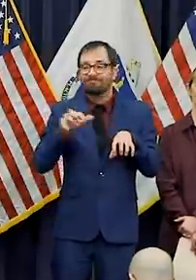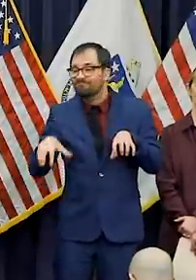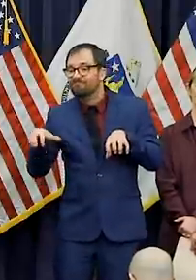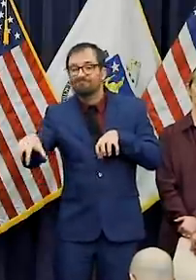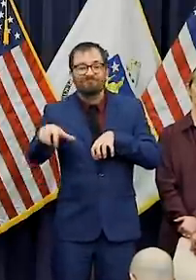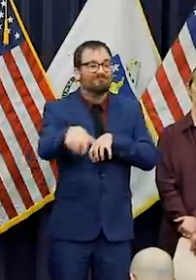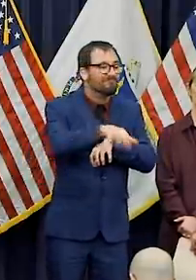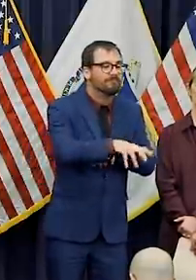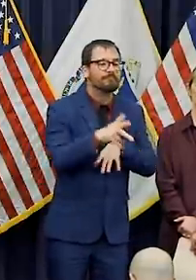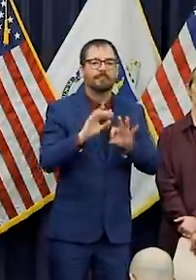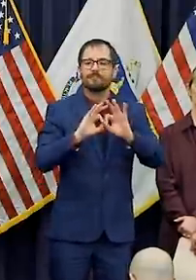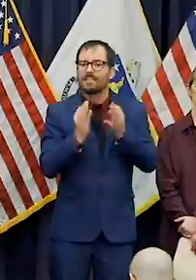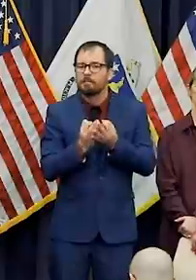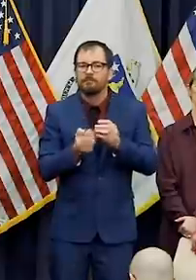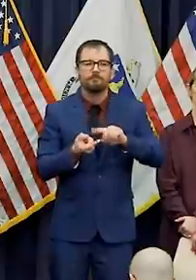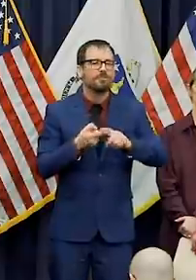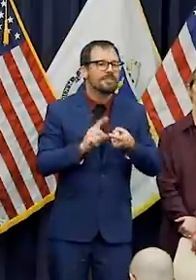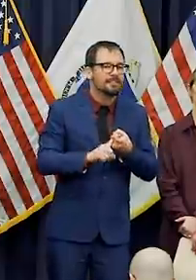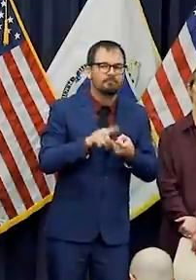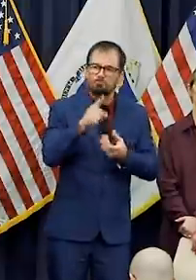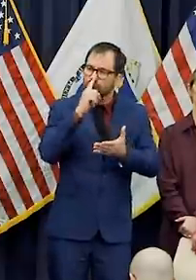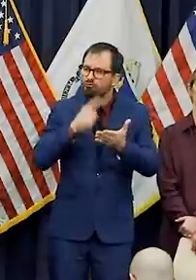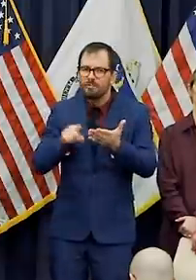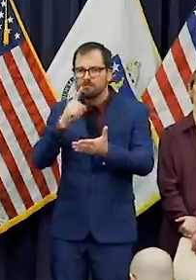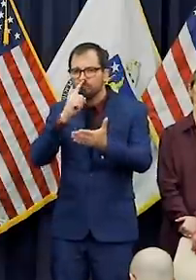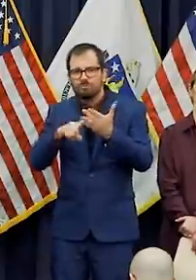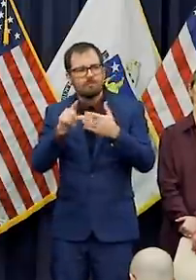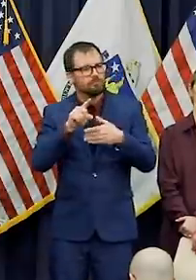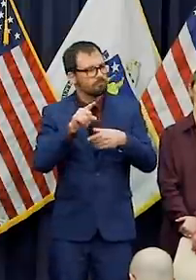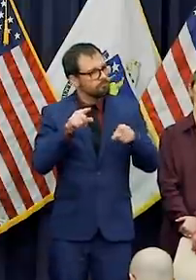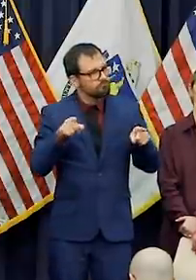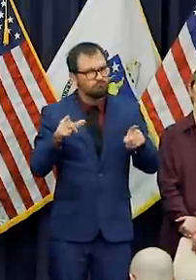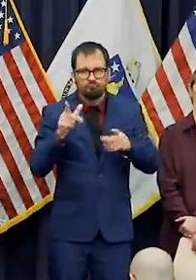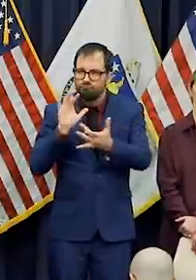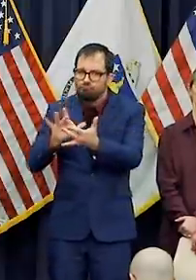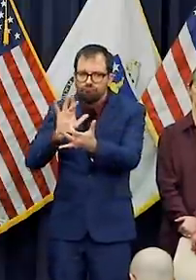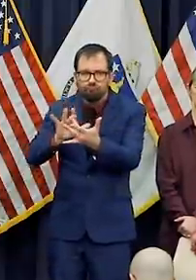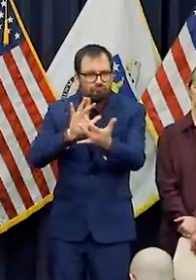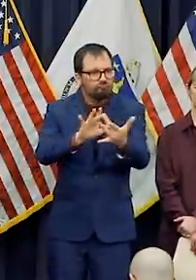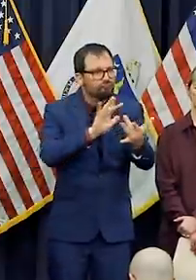helping someone through their day. And as a final reminder, you can always visit